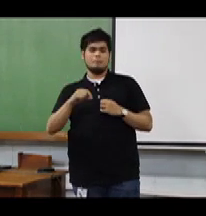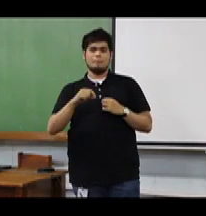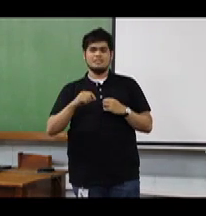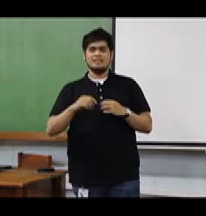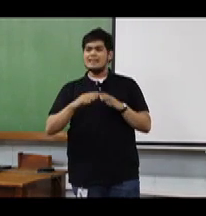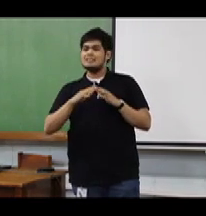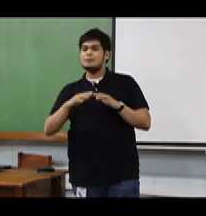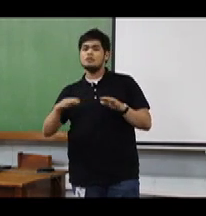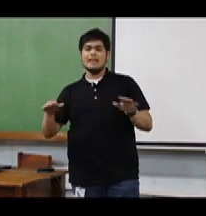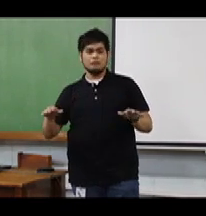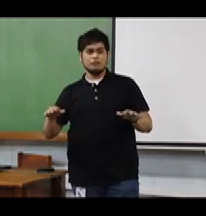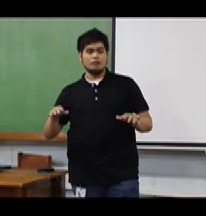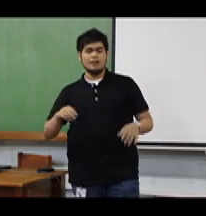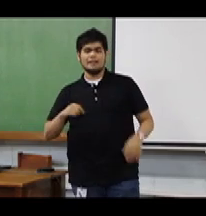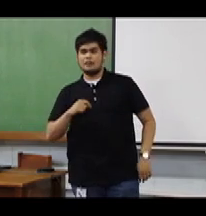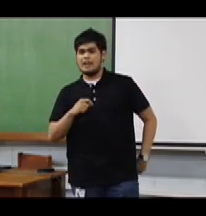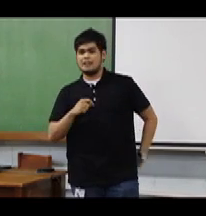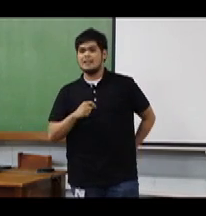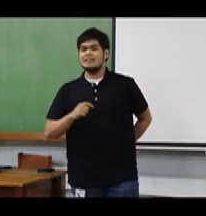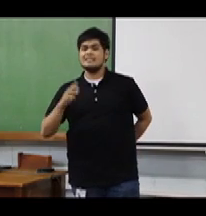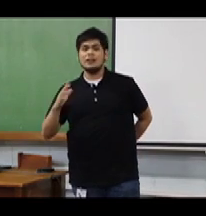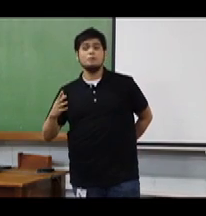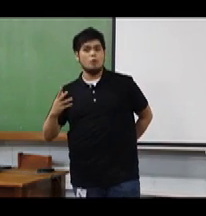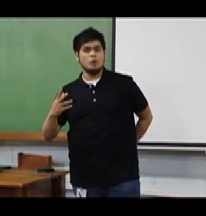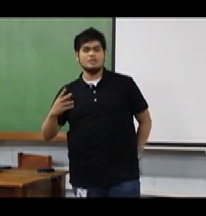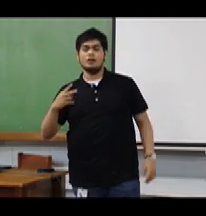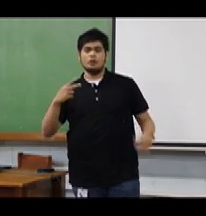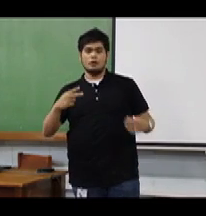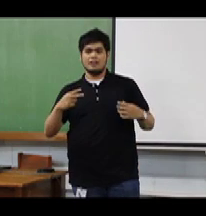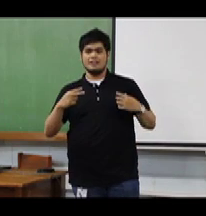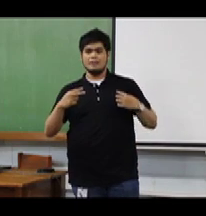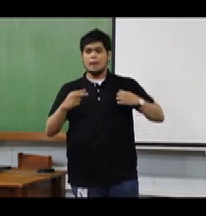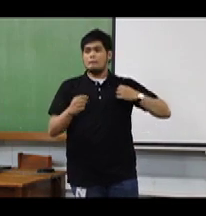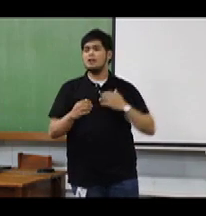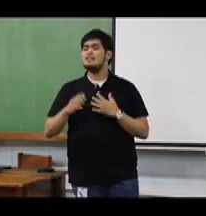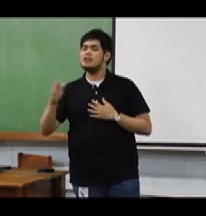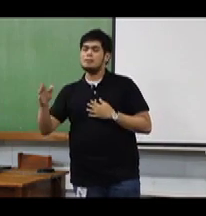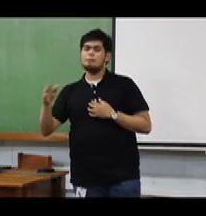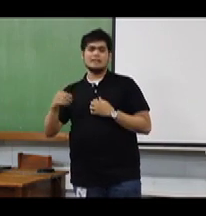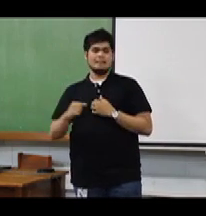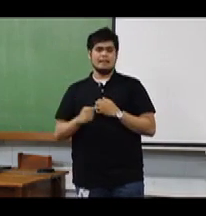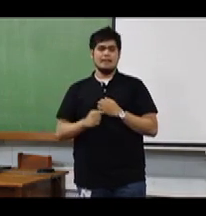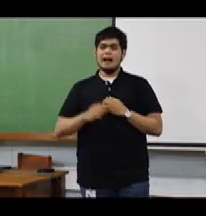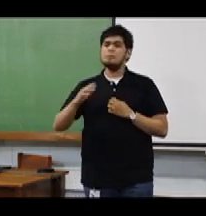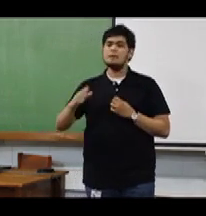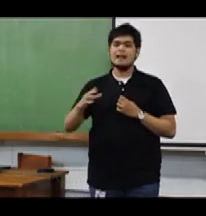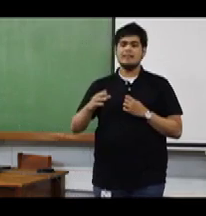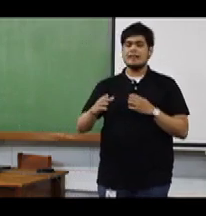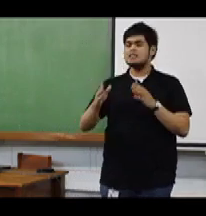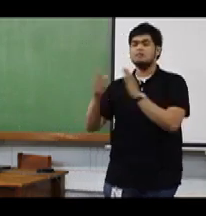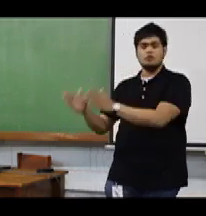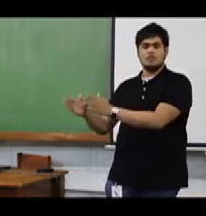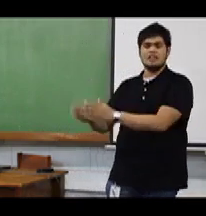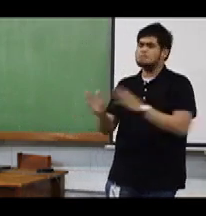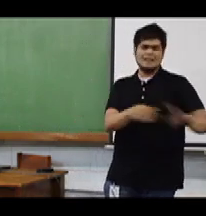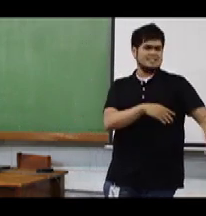members. That's the most ever for Atinelex. The second most for our org. Pero hindi yun ang importante. Ang importante is yung future, kasi past na